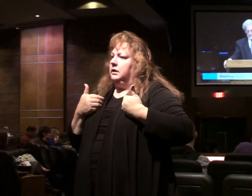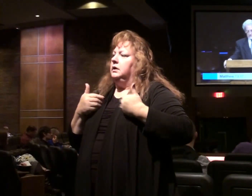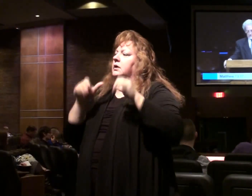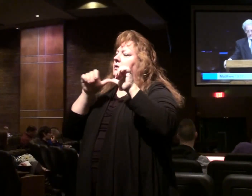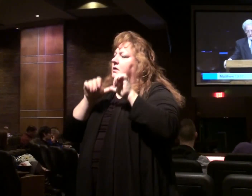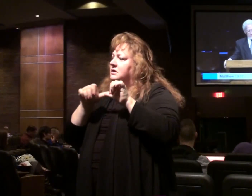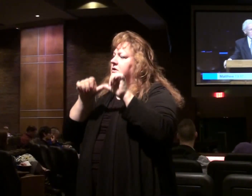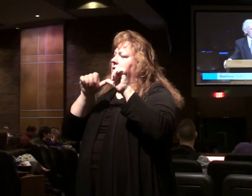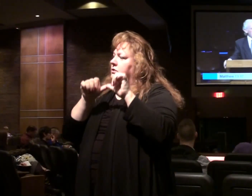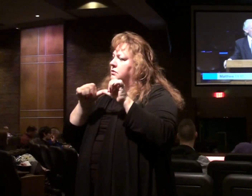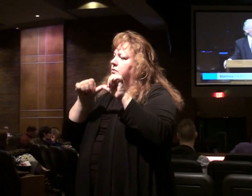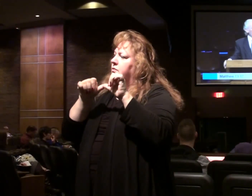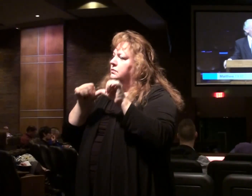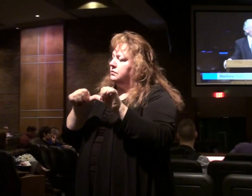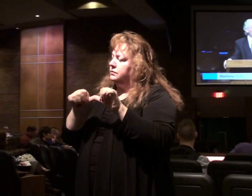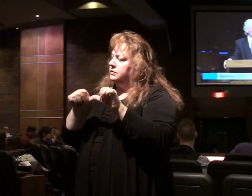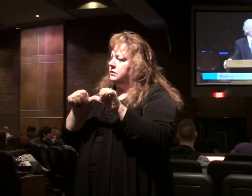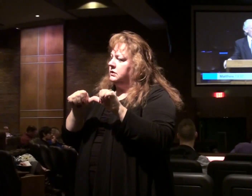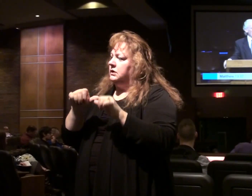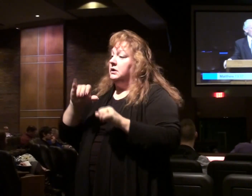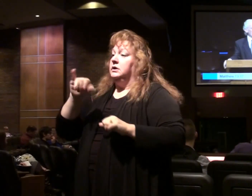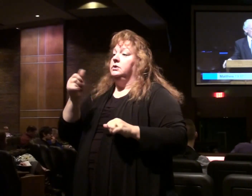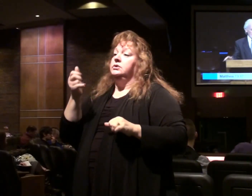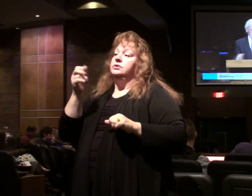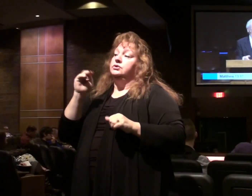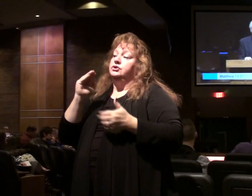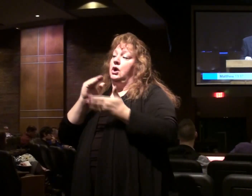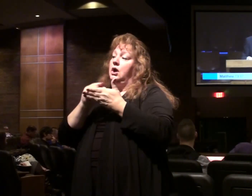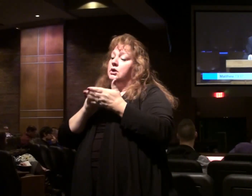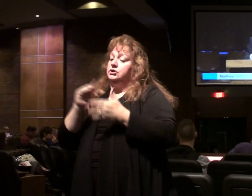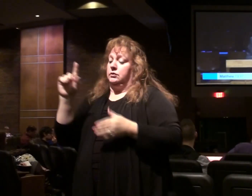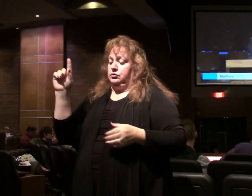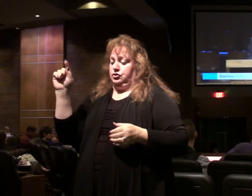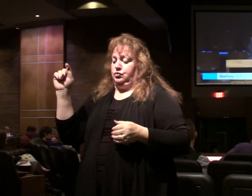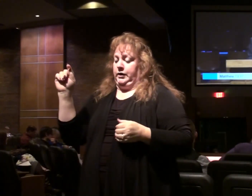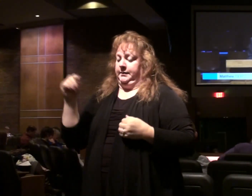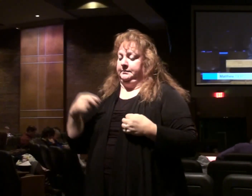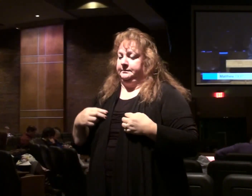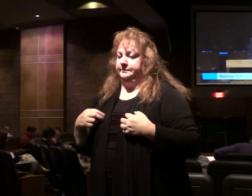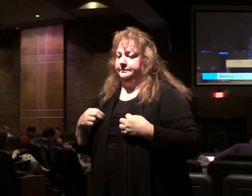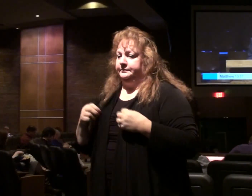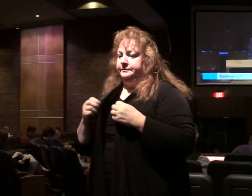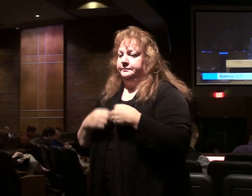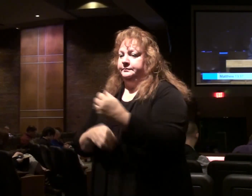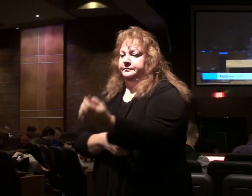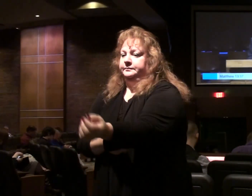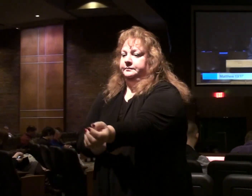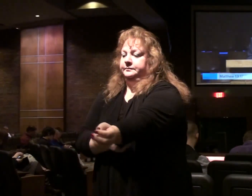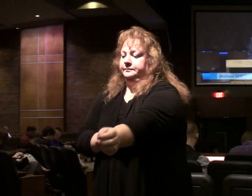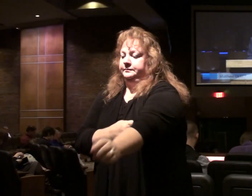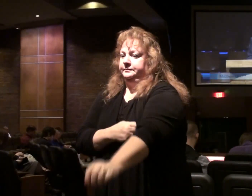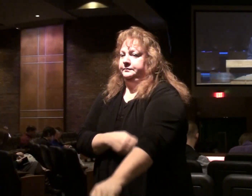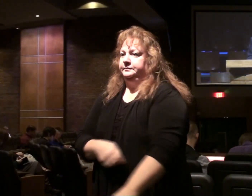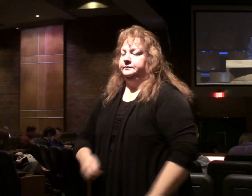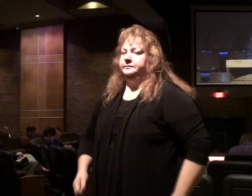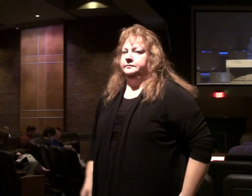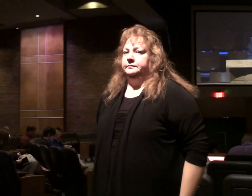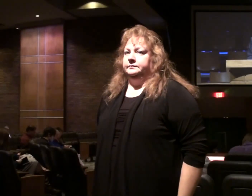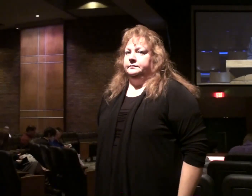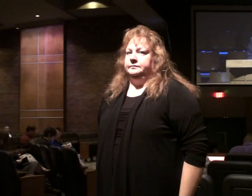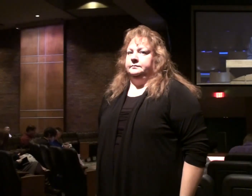continue. In Matthew and John's Gospel, chapter 20. Turn to John's Gospel, chapter 20. I'm